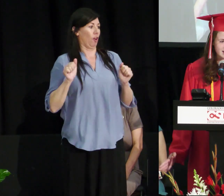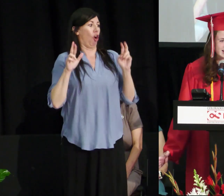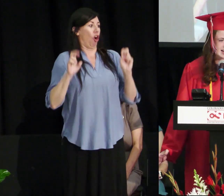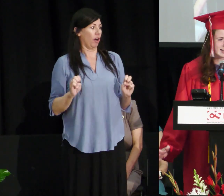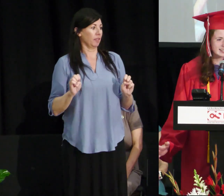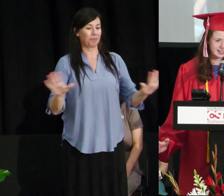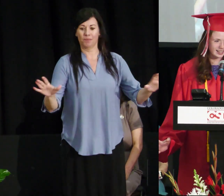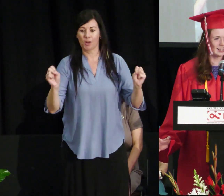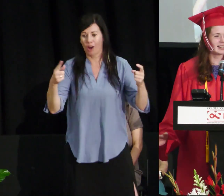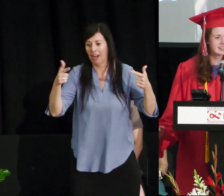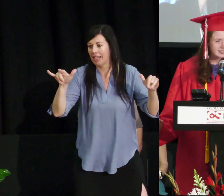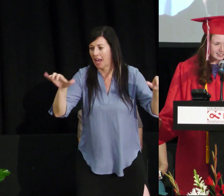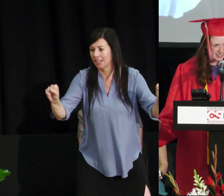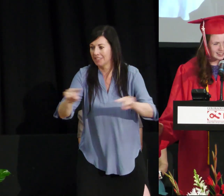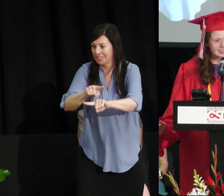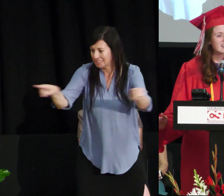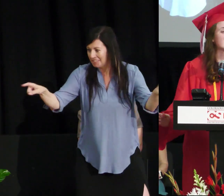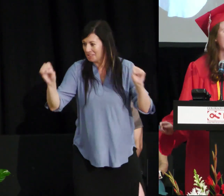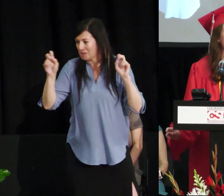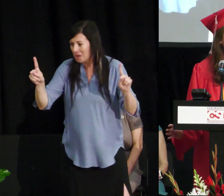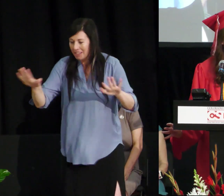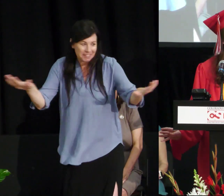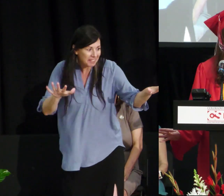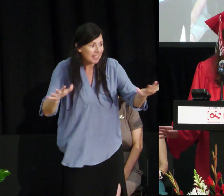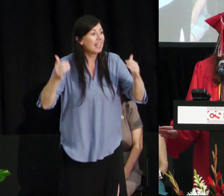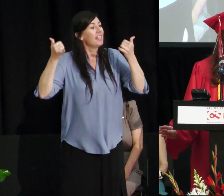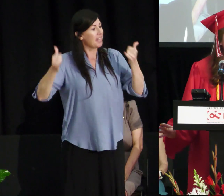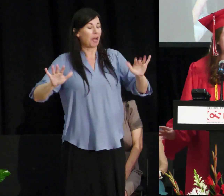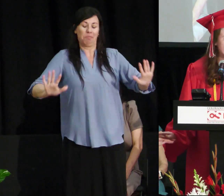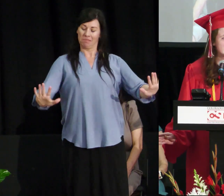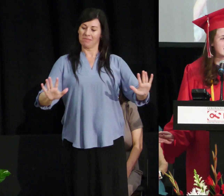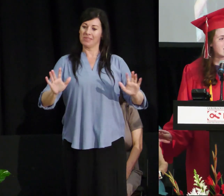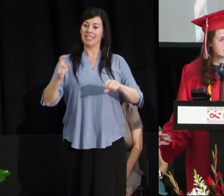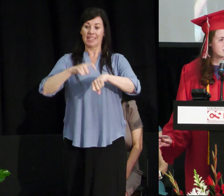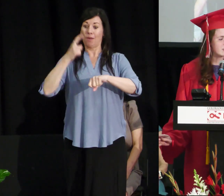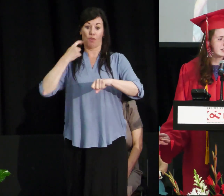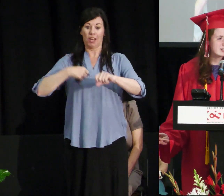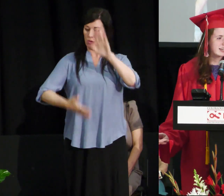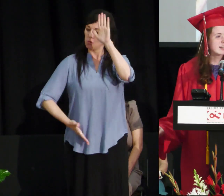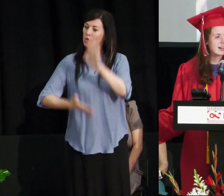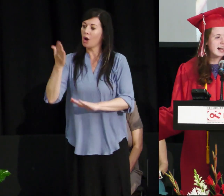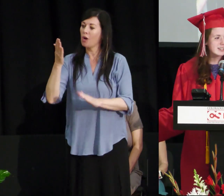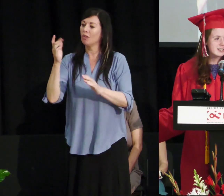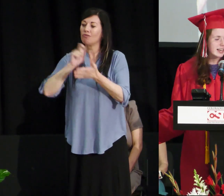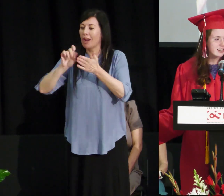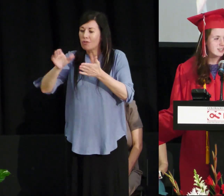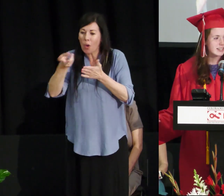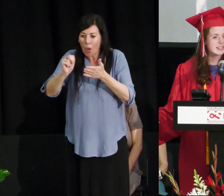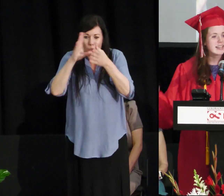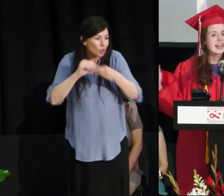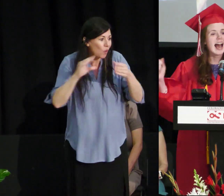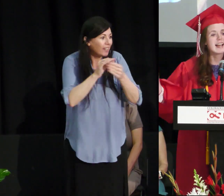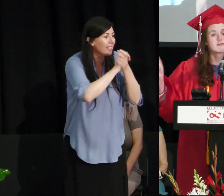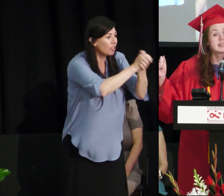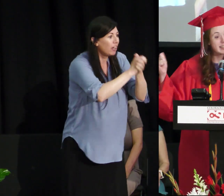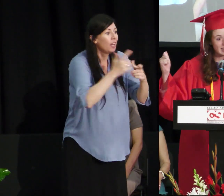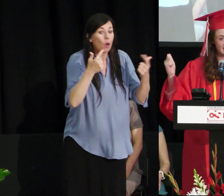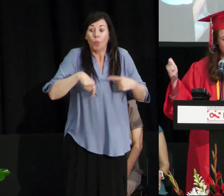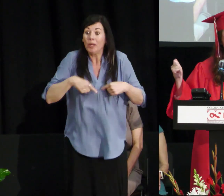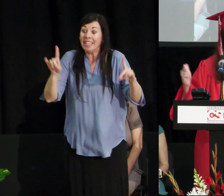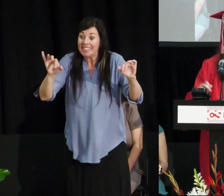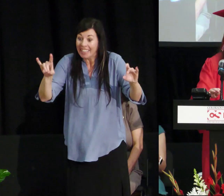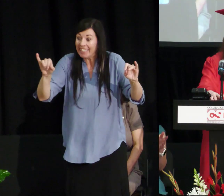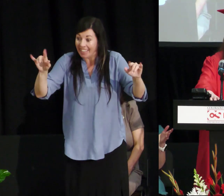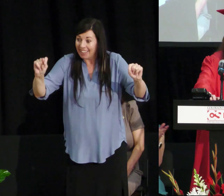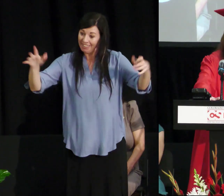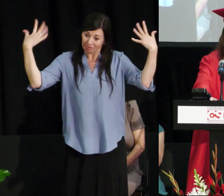Alright guys, now it's time for us to go and write our stories. Congratulations! Guys, we did